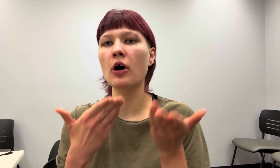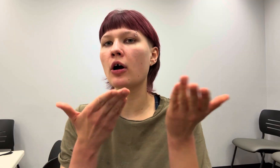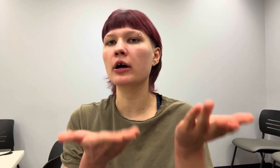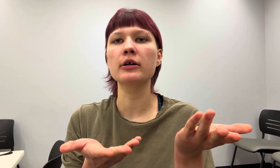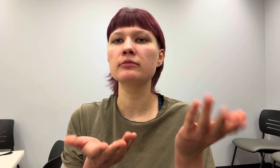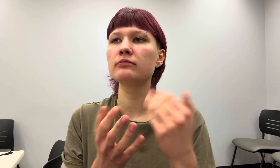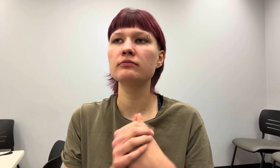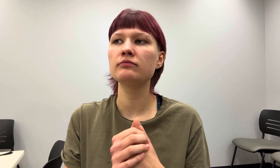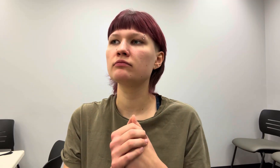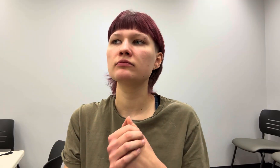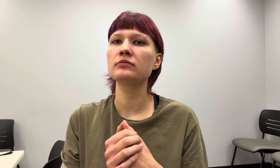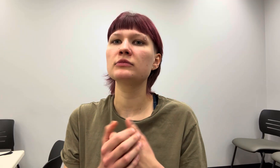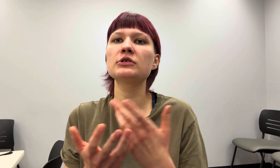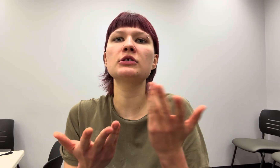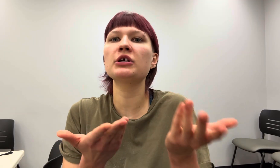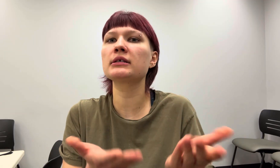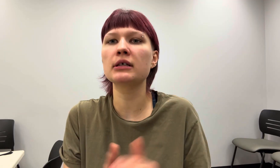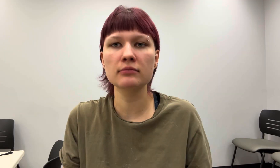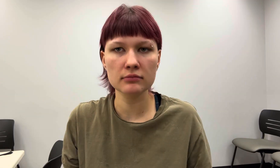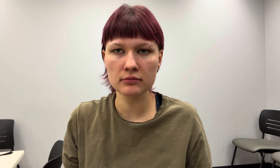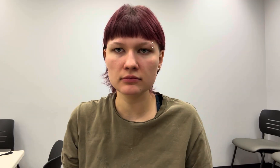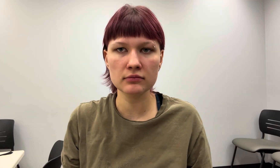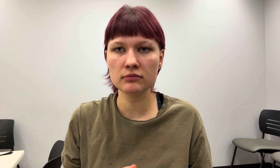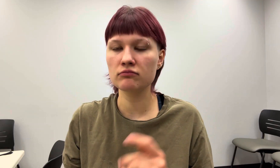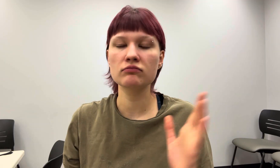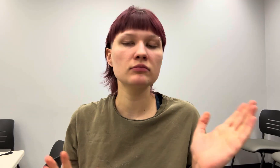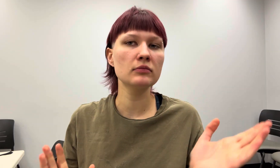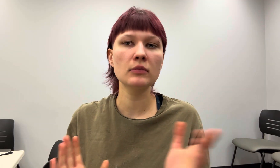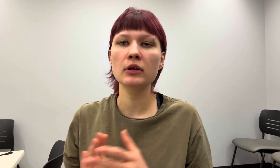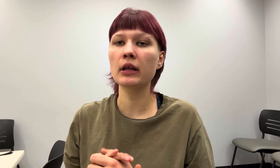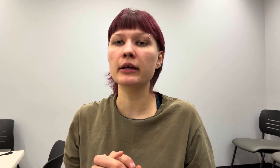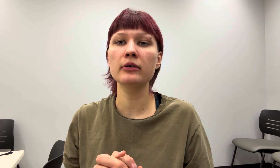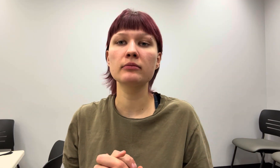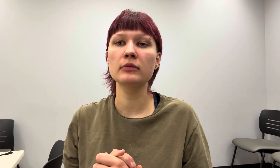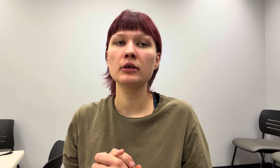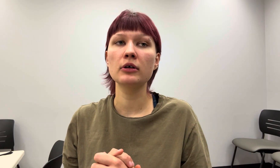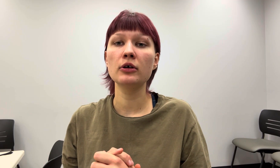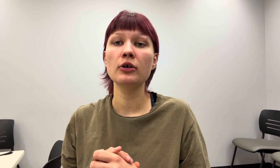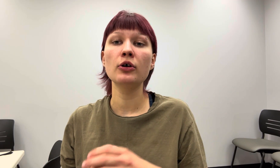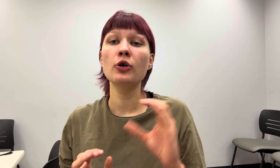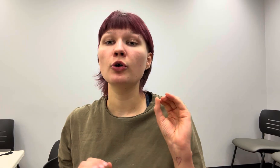are suggesting. Like